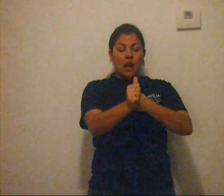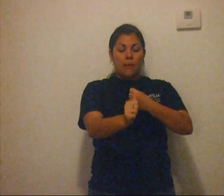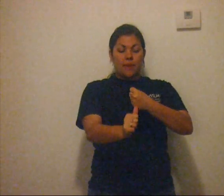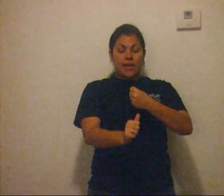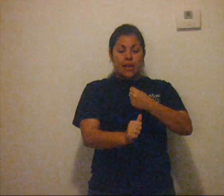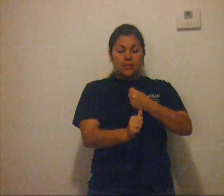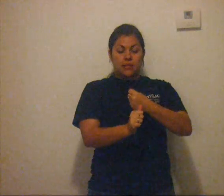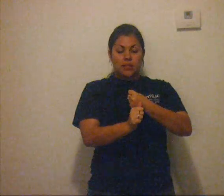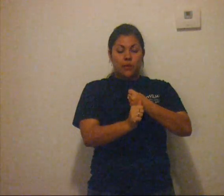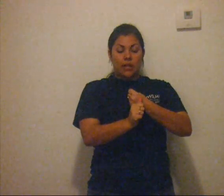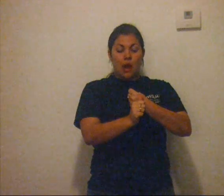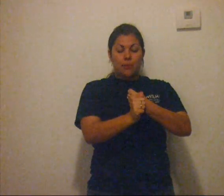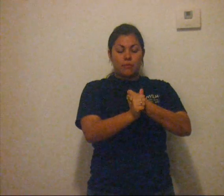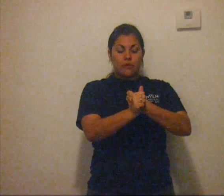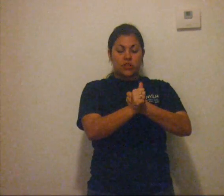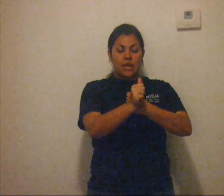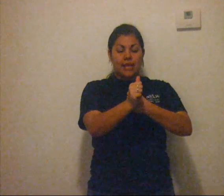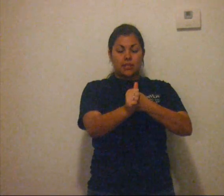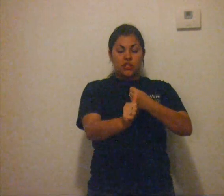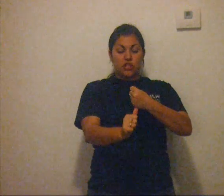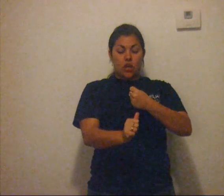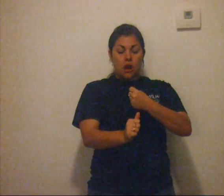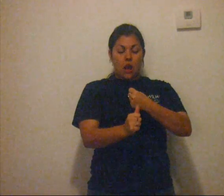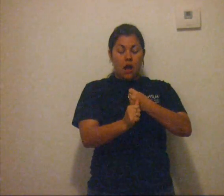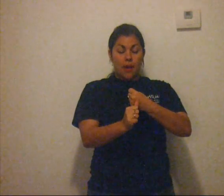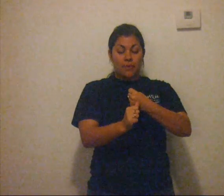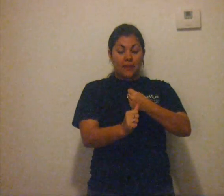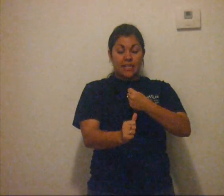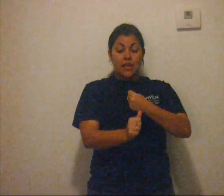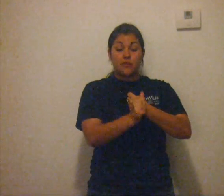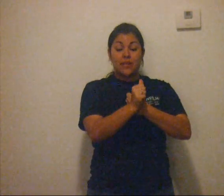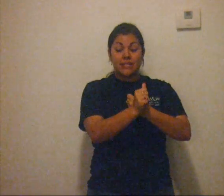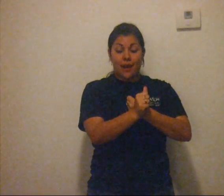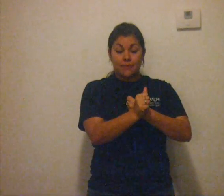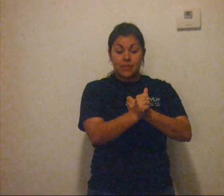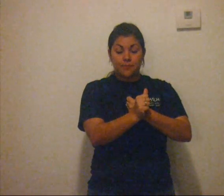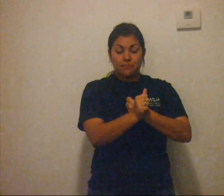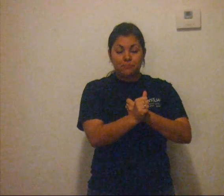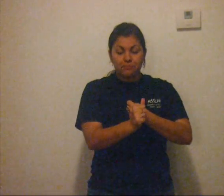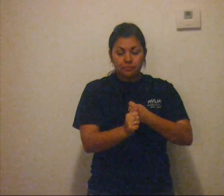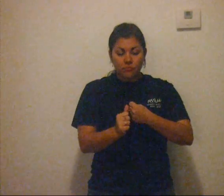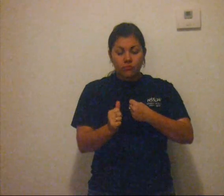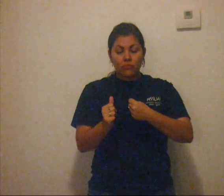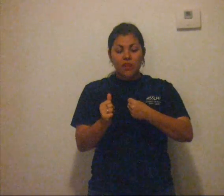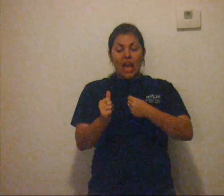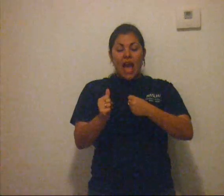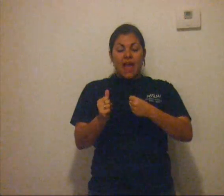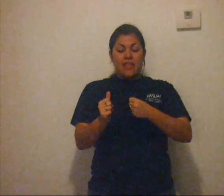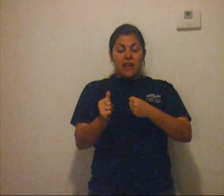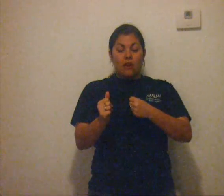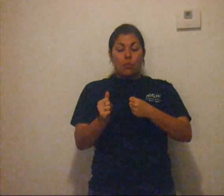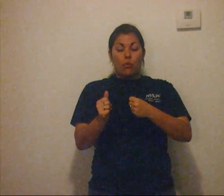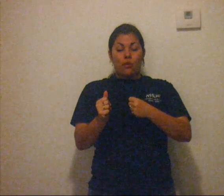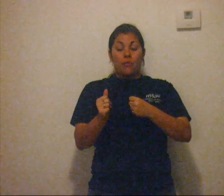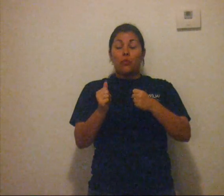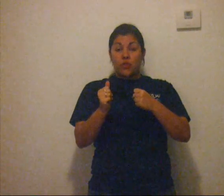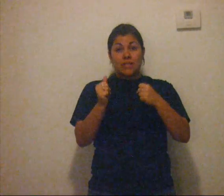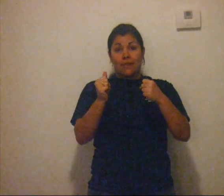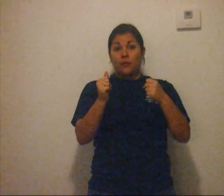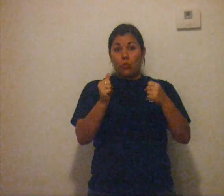up against, going in upward motion against your left hand 3 times. And then the sign for